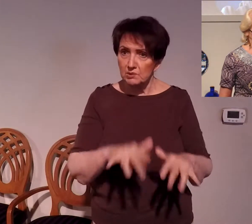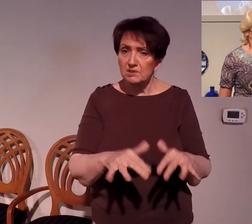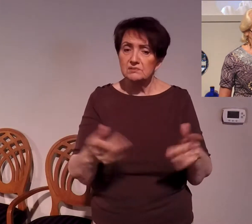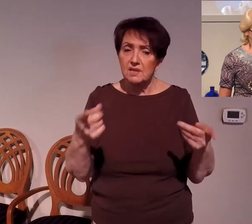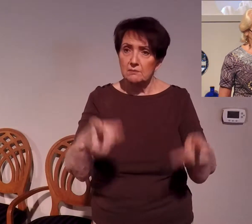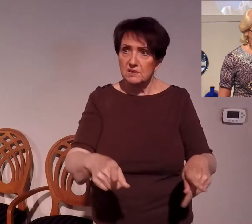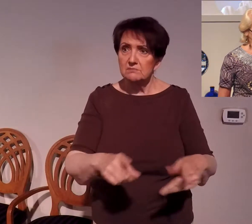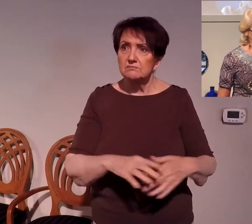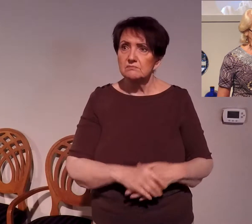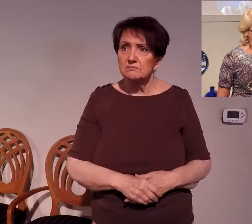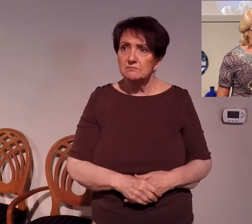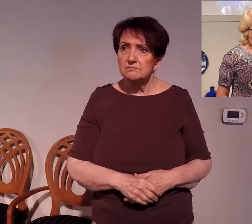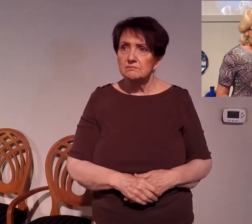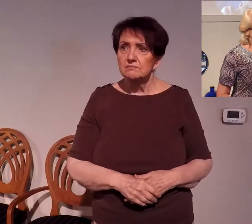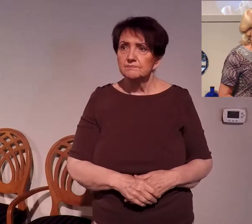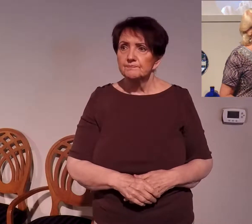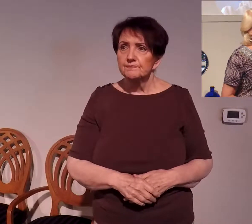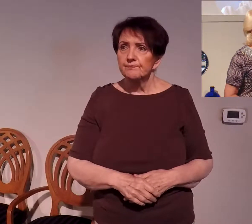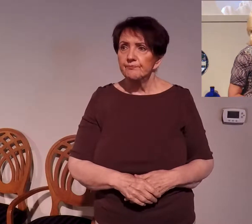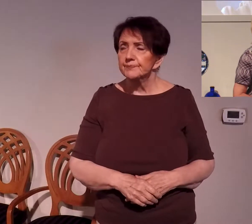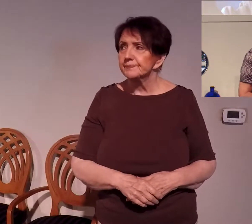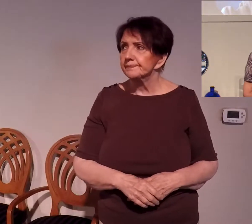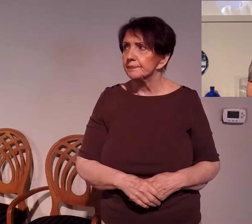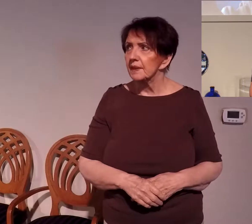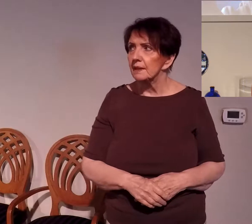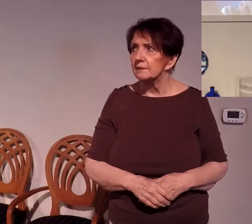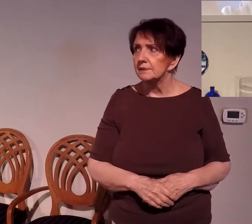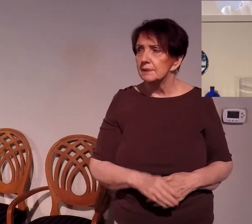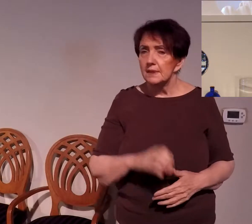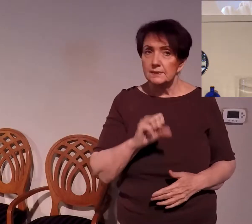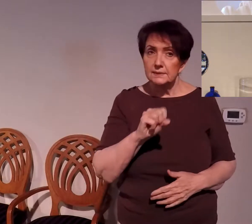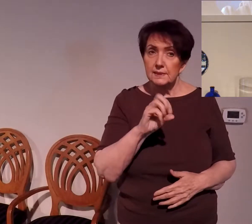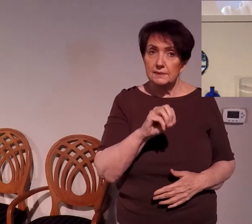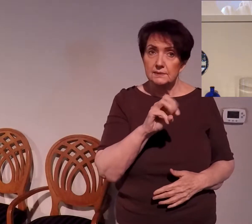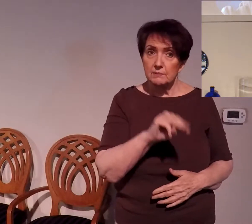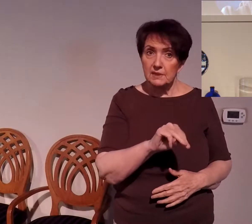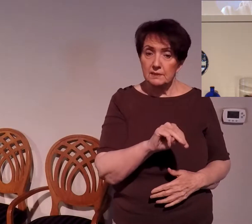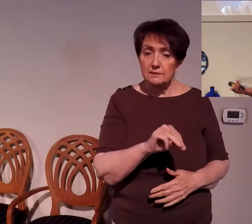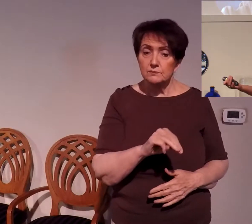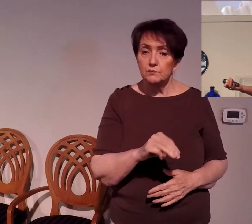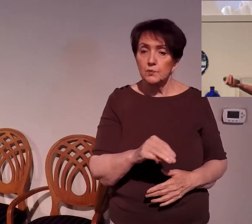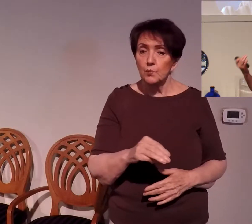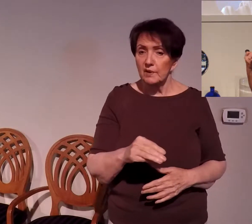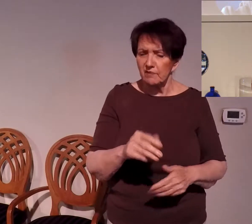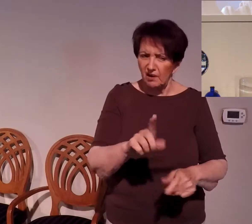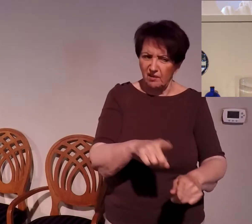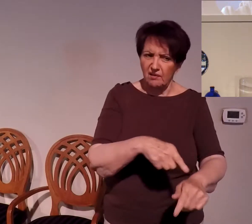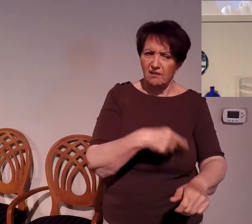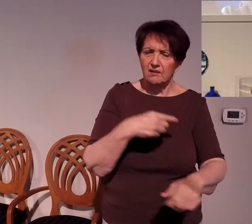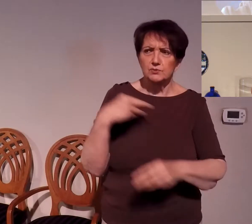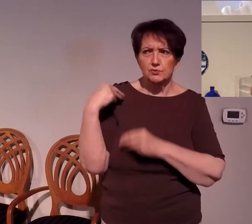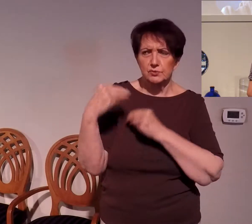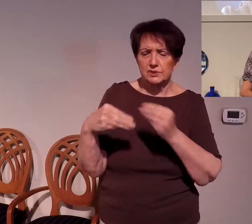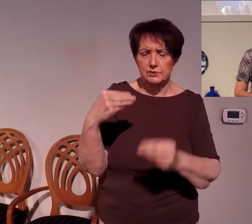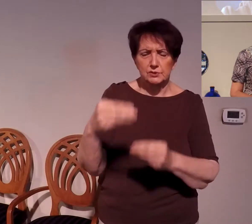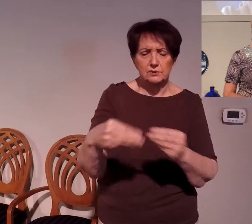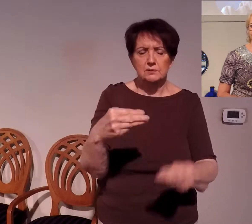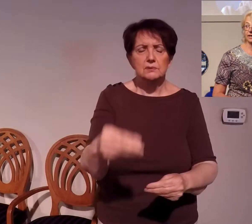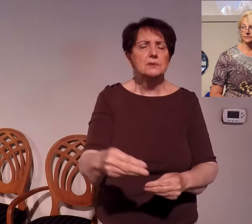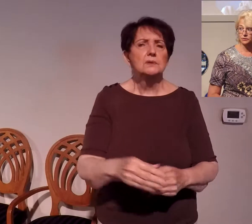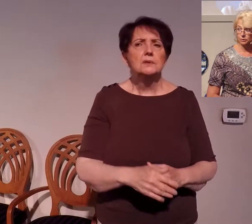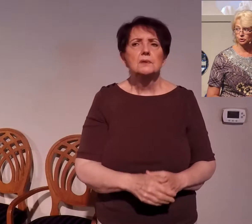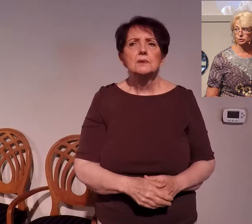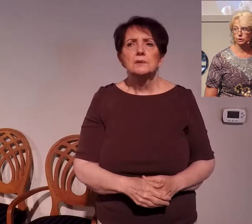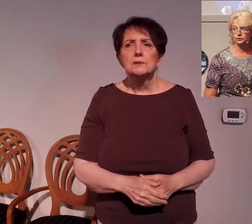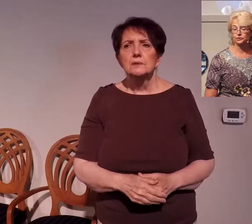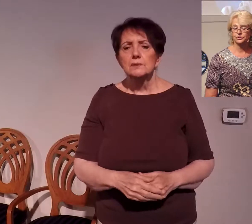reality. Now, in the science of mind, we are in that long tradition of philosophical, scientific,